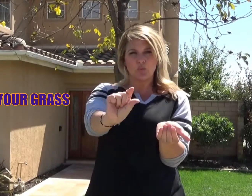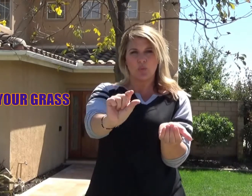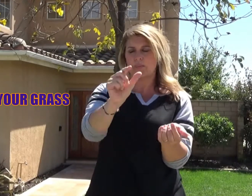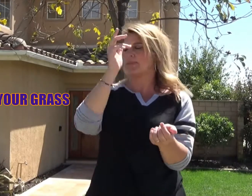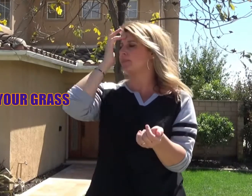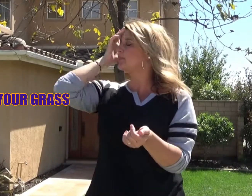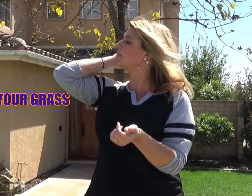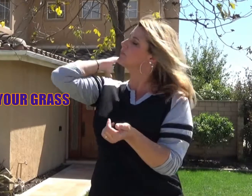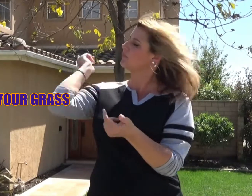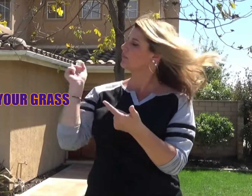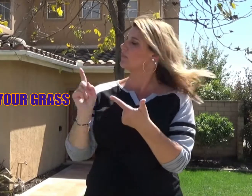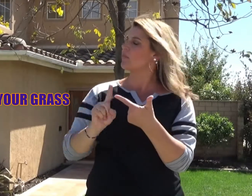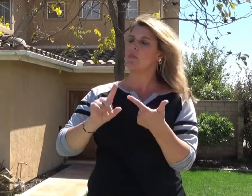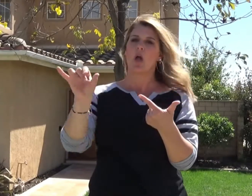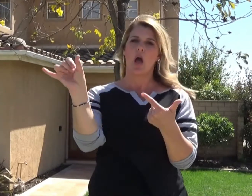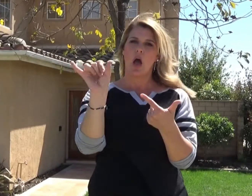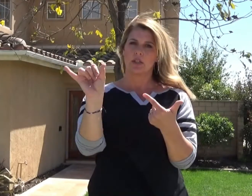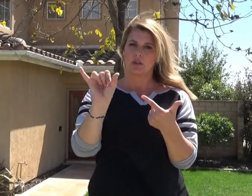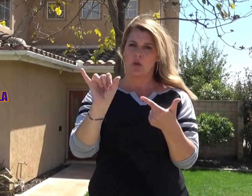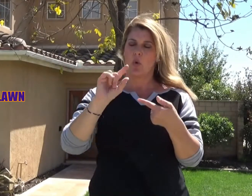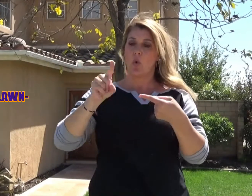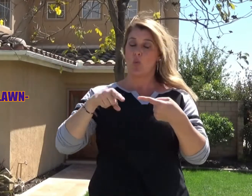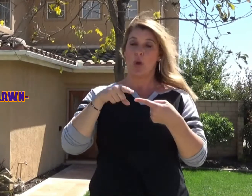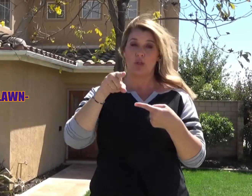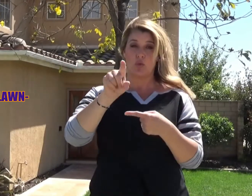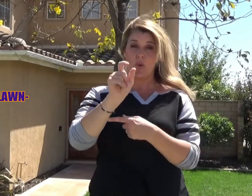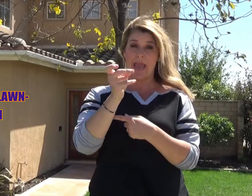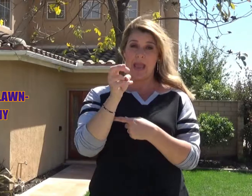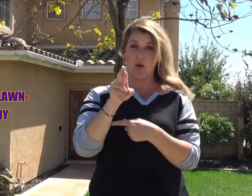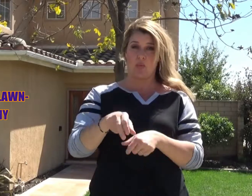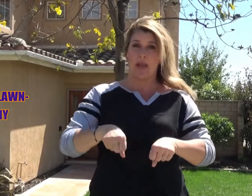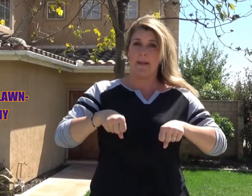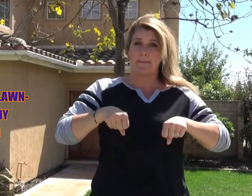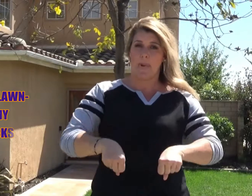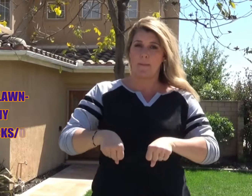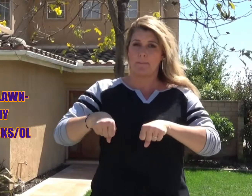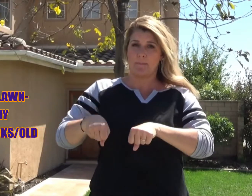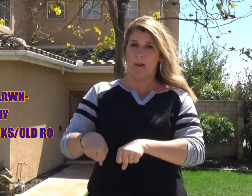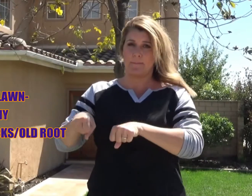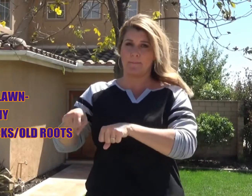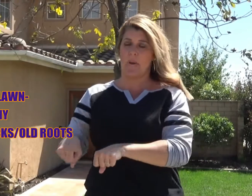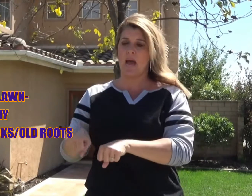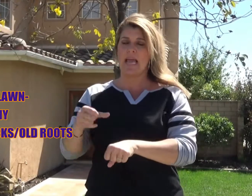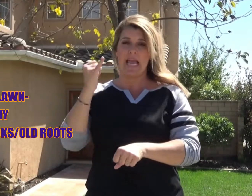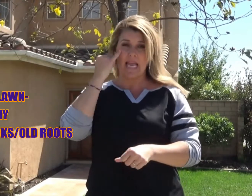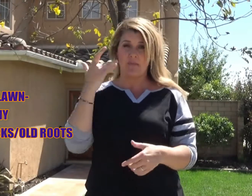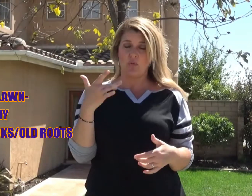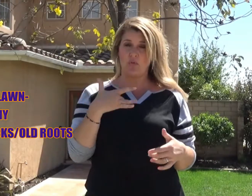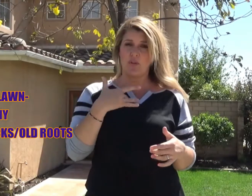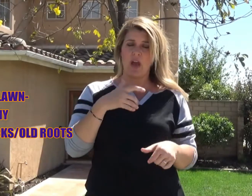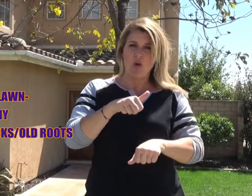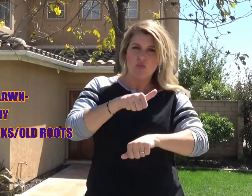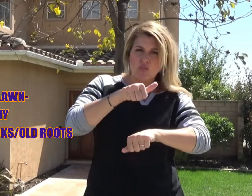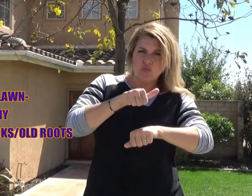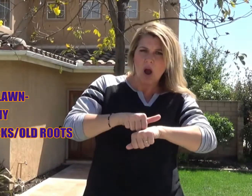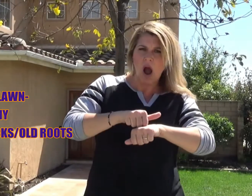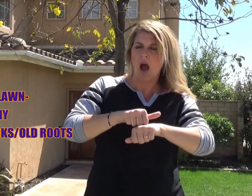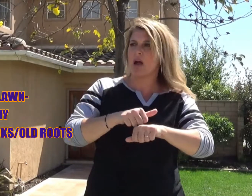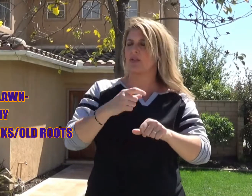length. Second, when you aerate your lawn and you put those holes in your lawn, if you feel a large rock or